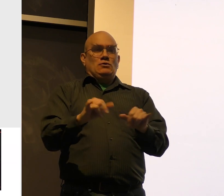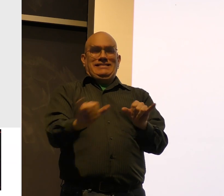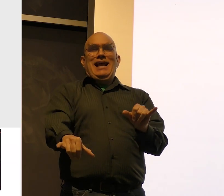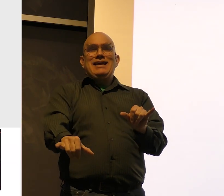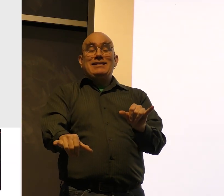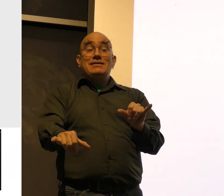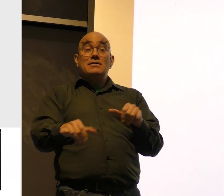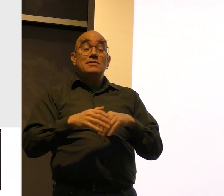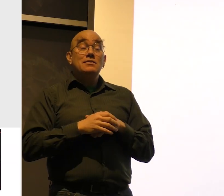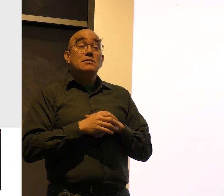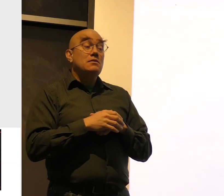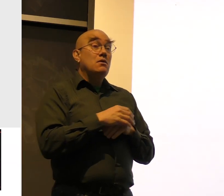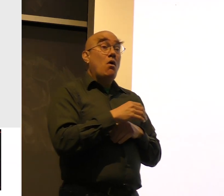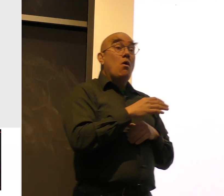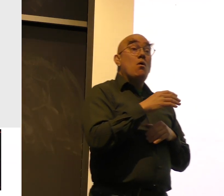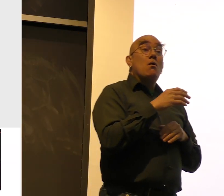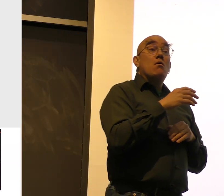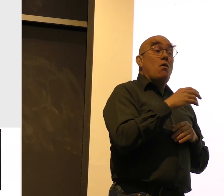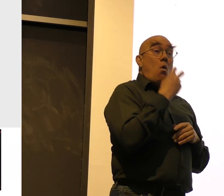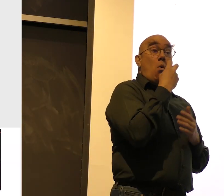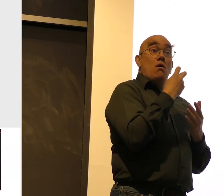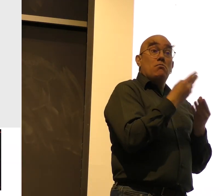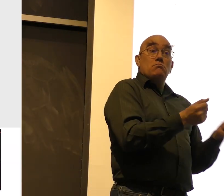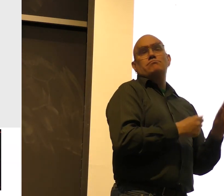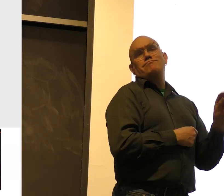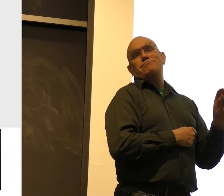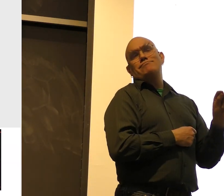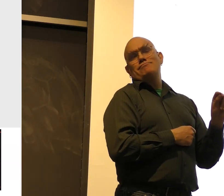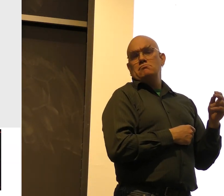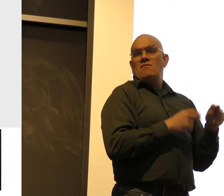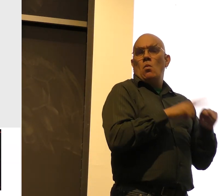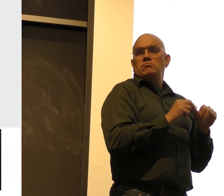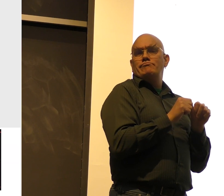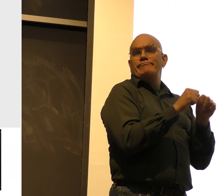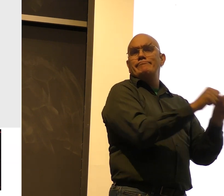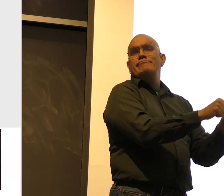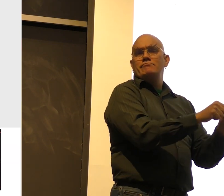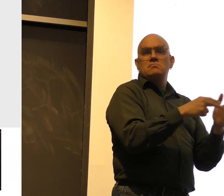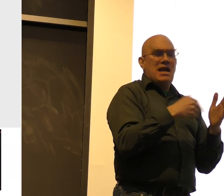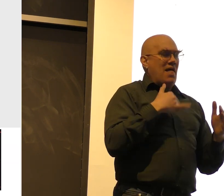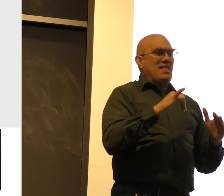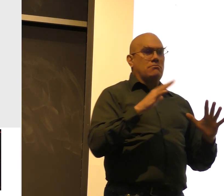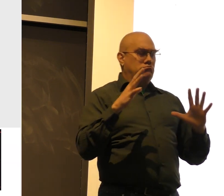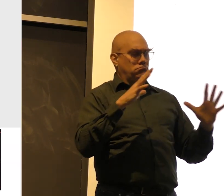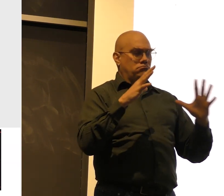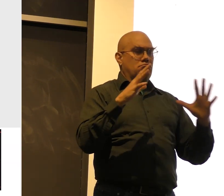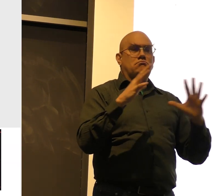putting down roots. We were here to stay along with our language. Oralism, of course, and their programs didn't disappear, they continue today,